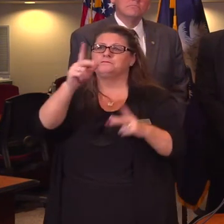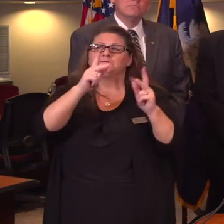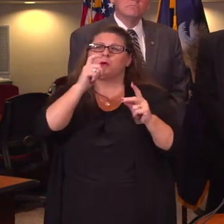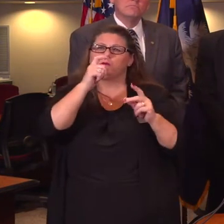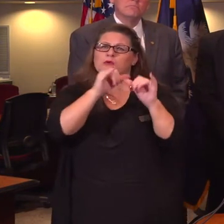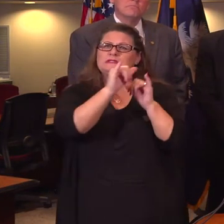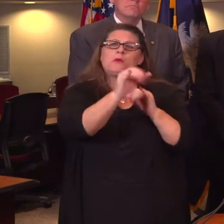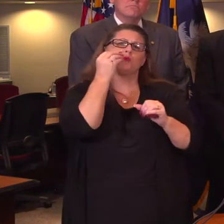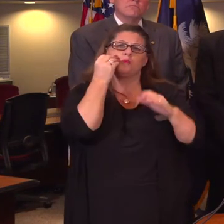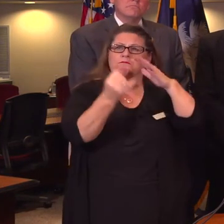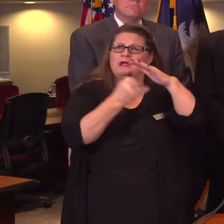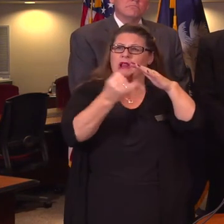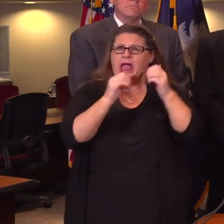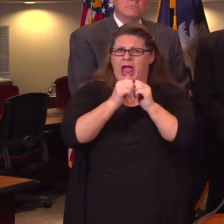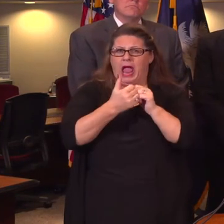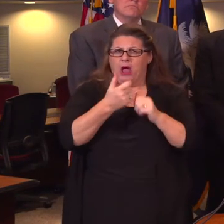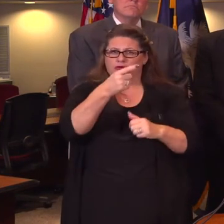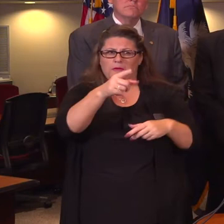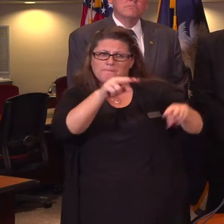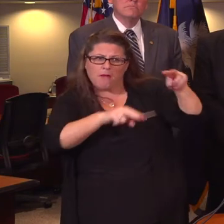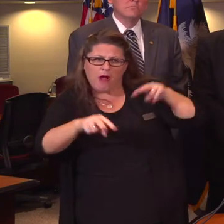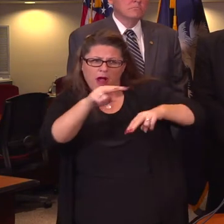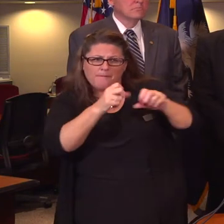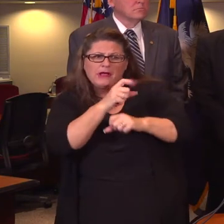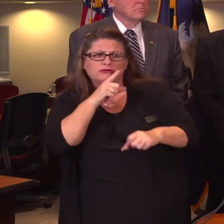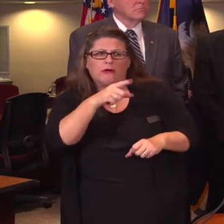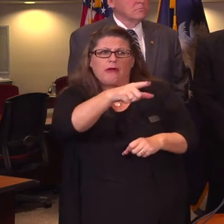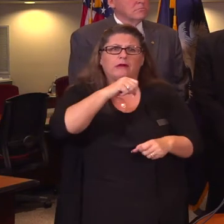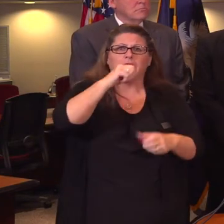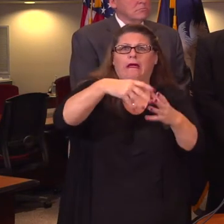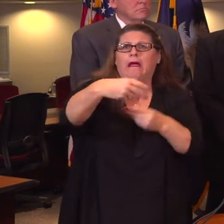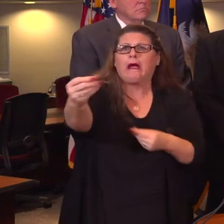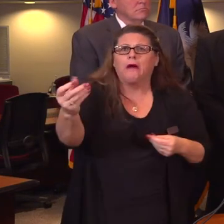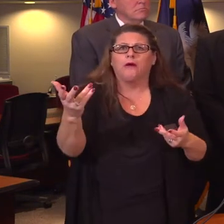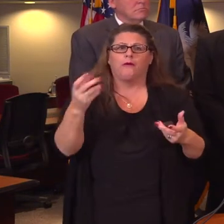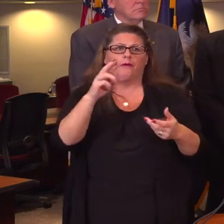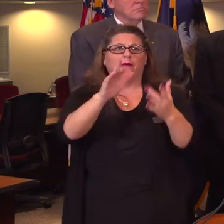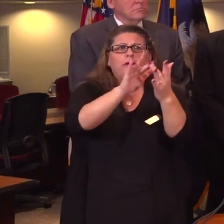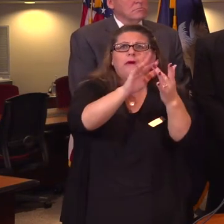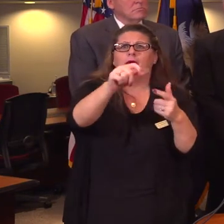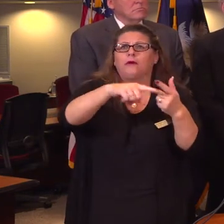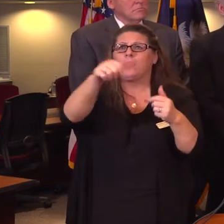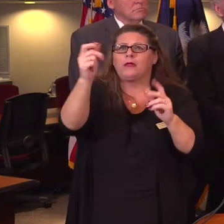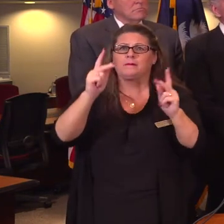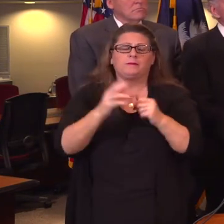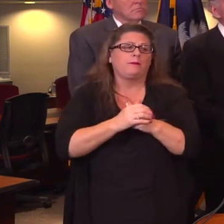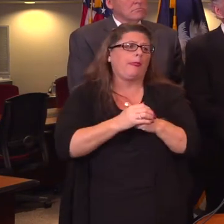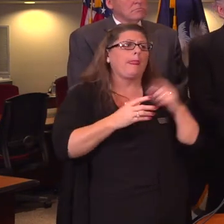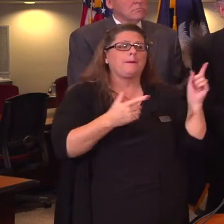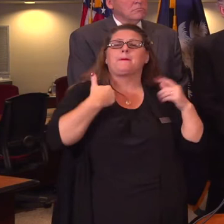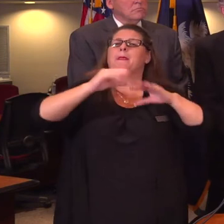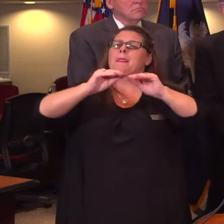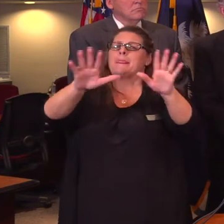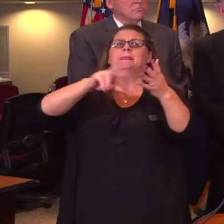in their homes, I guess, how do you monitor them to make sure that they're not interacting with people, not leaving their homes to spread this? So they're given, and just a